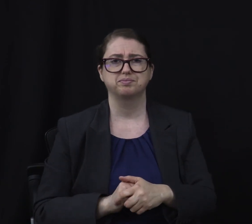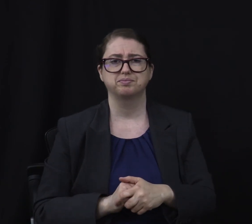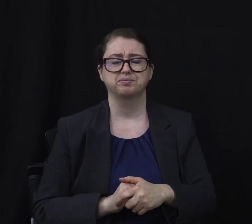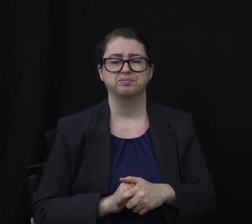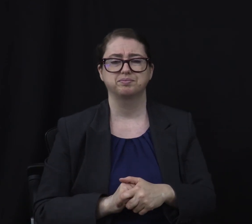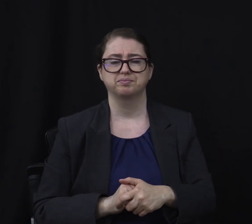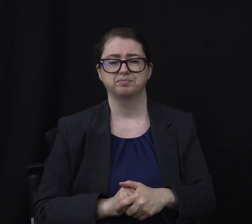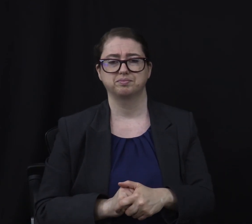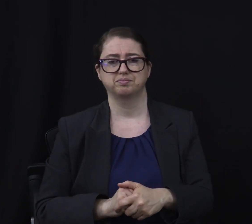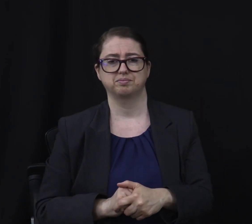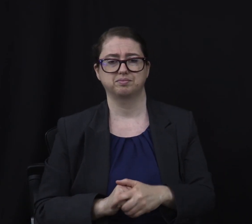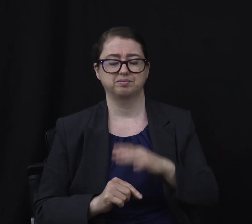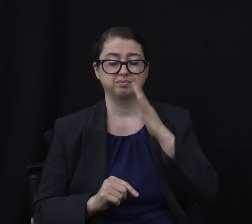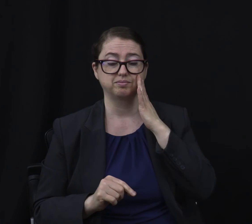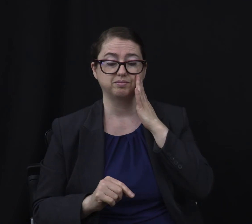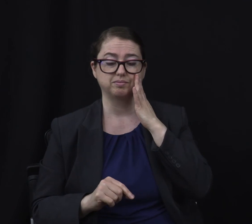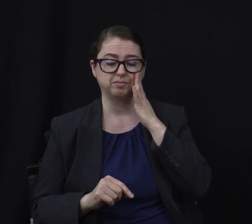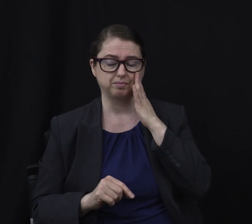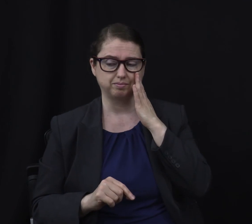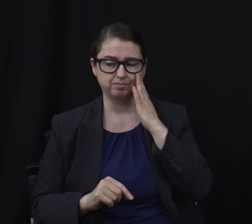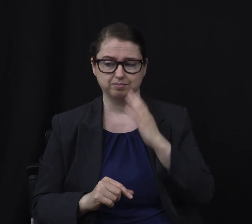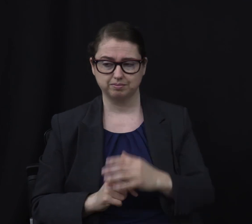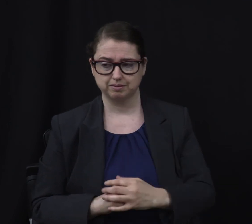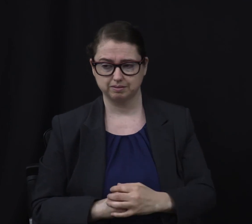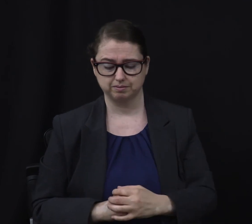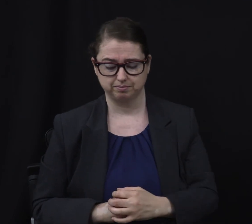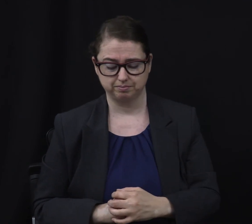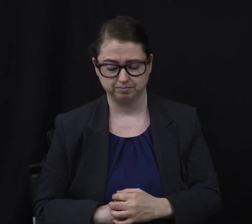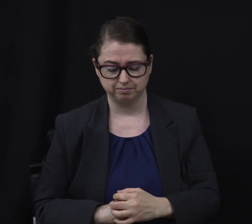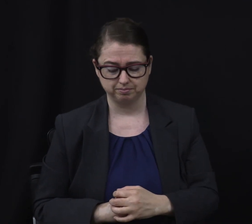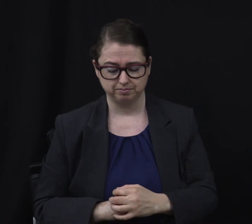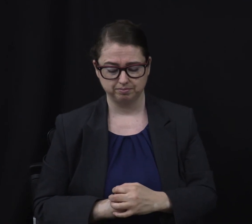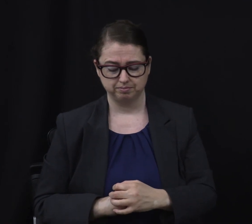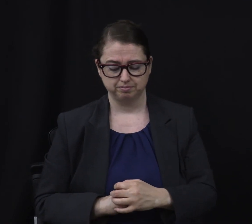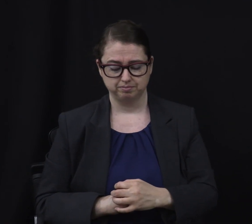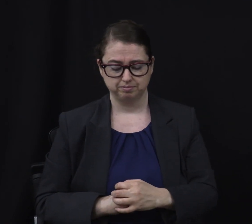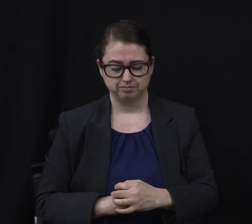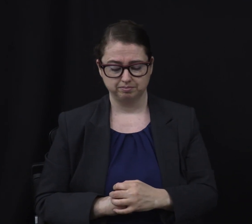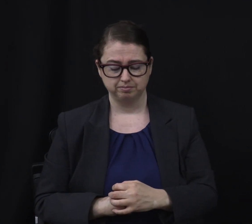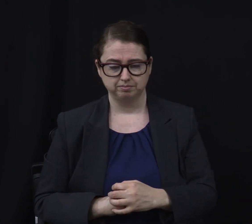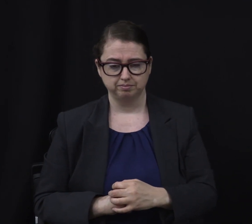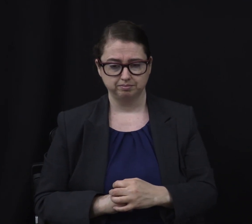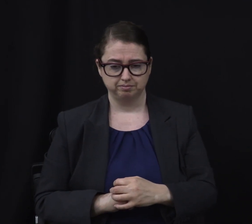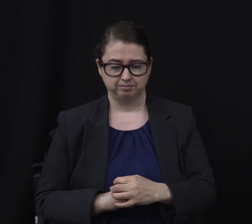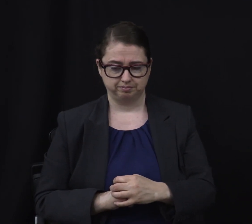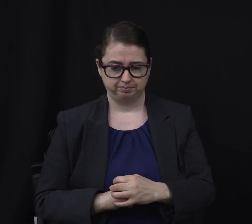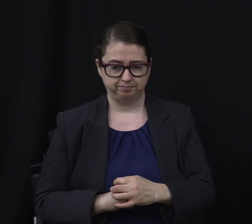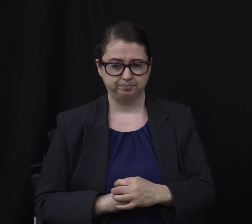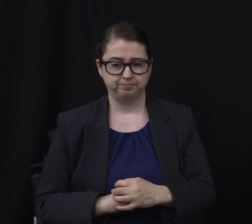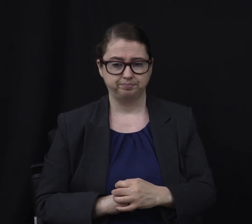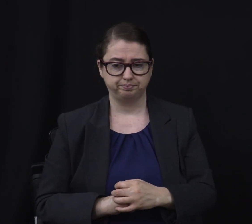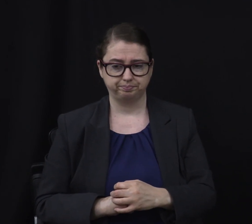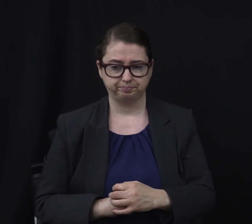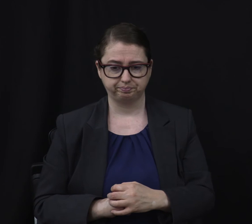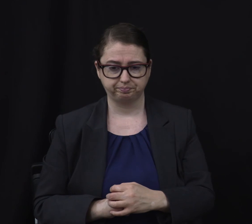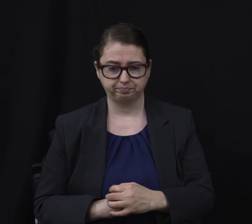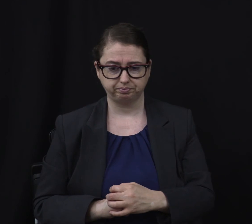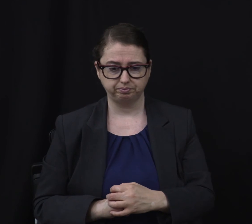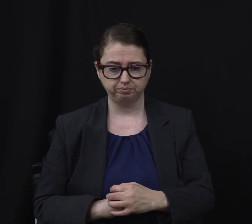Friends, I doubt that there has ever been a time more than in this generation where acceptance is more desired than